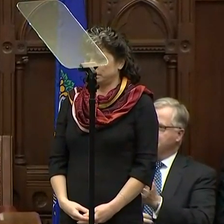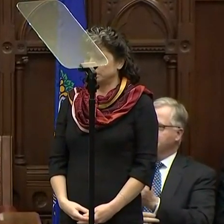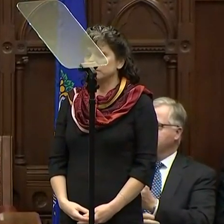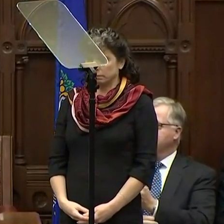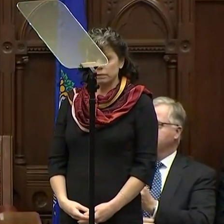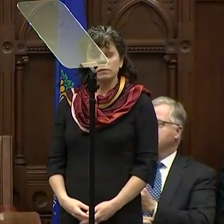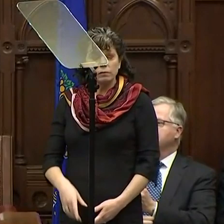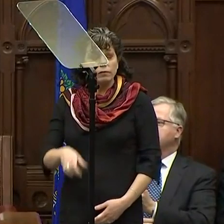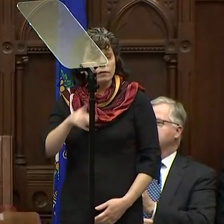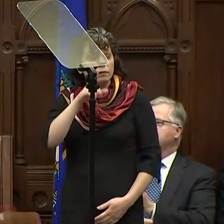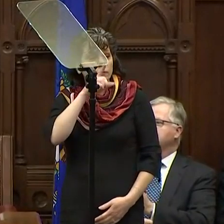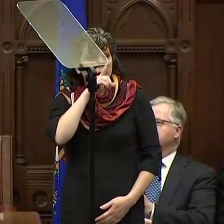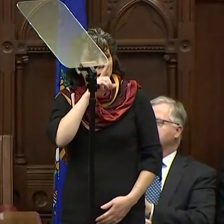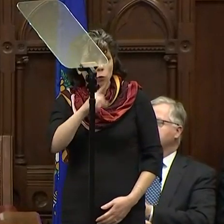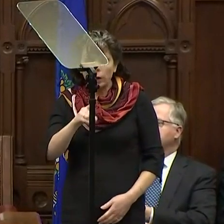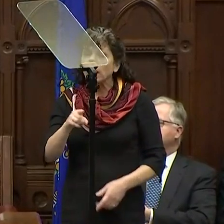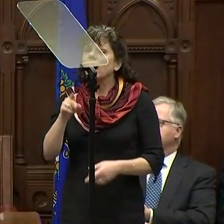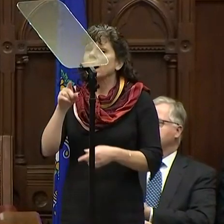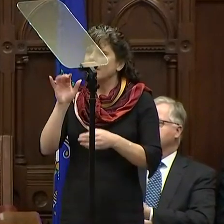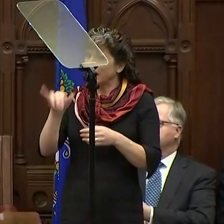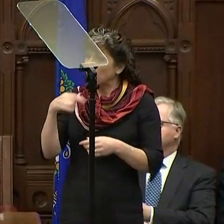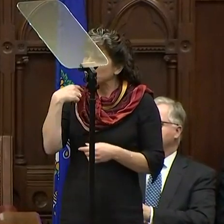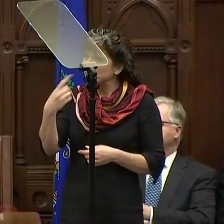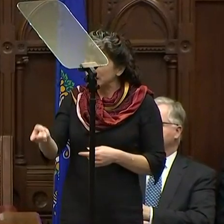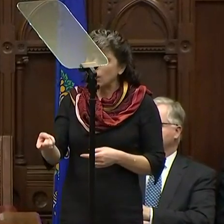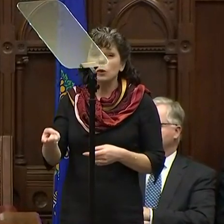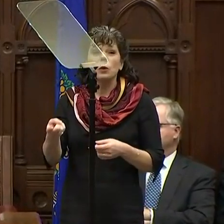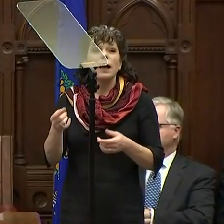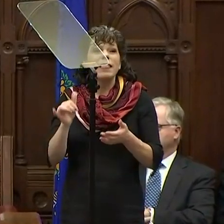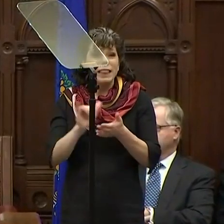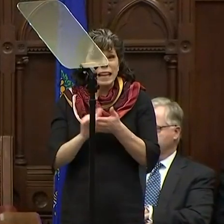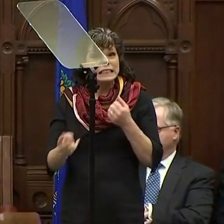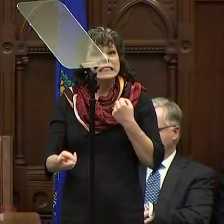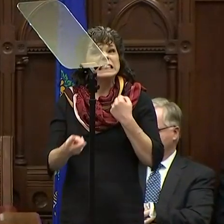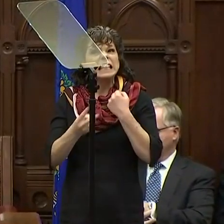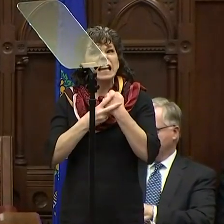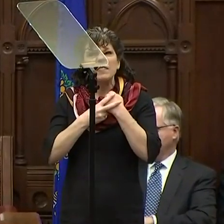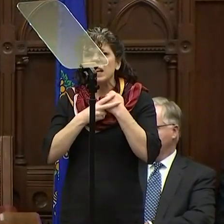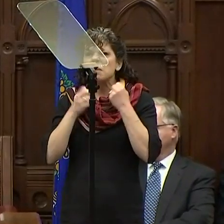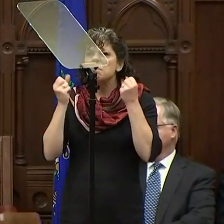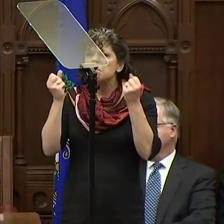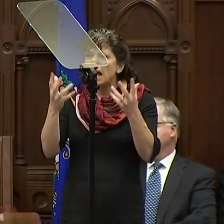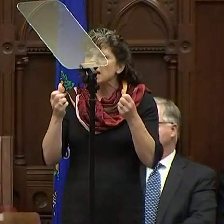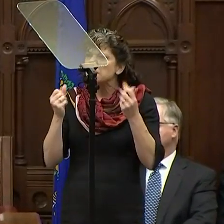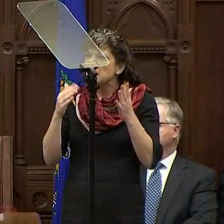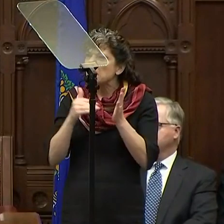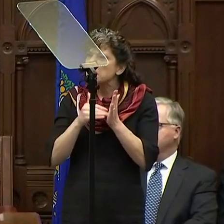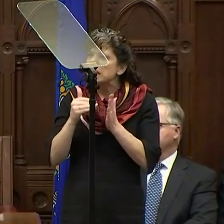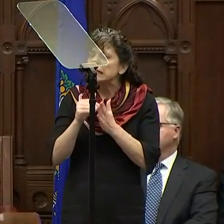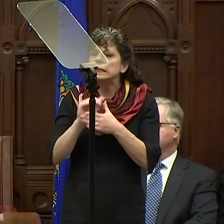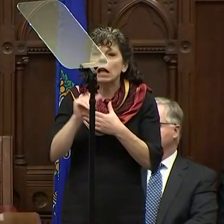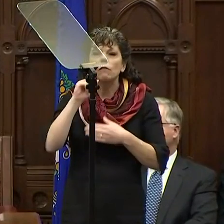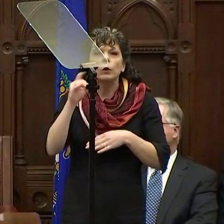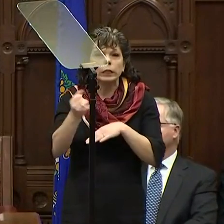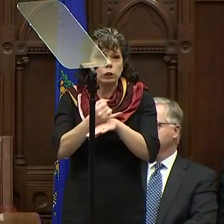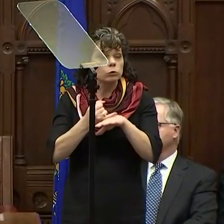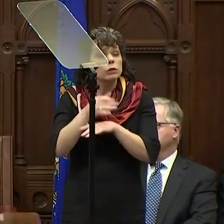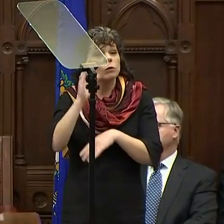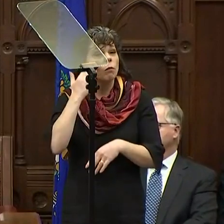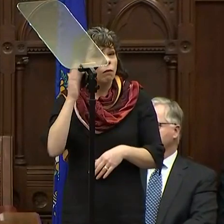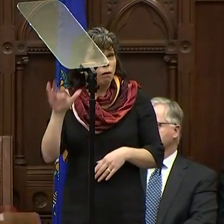And as Treasurer Wooden would tell you, that is saving us tens of millions of dollars in interest costs. And by the